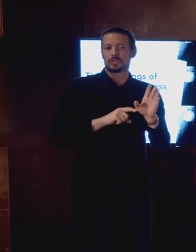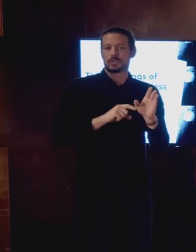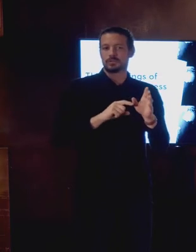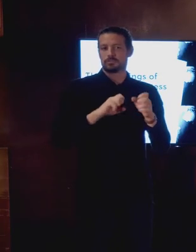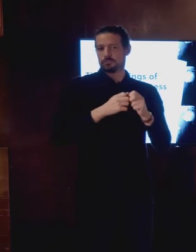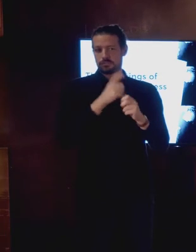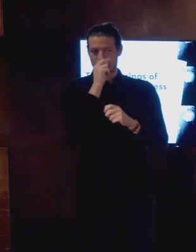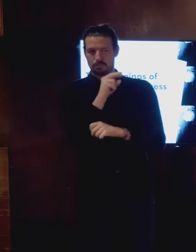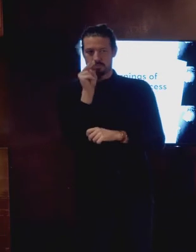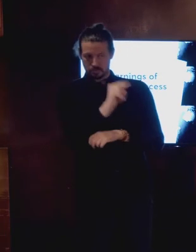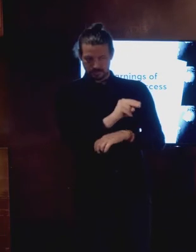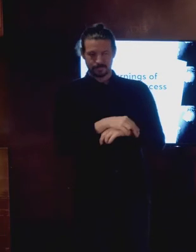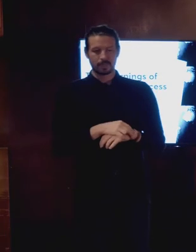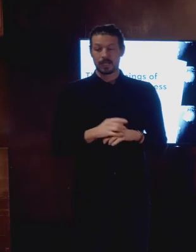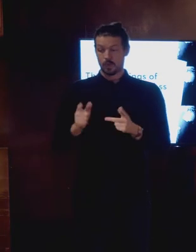if they send it